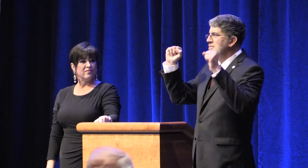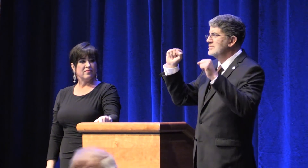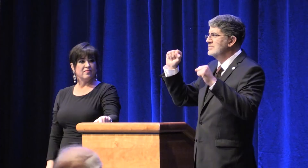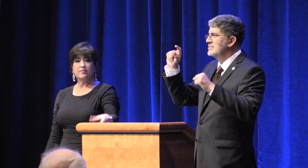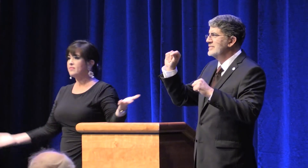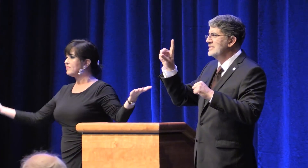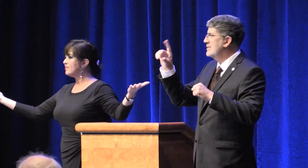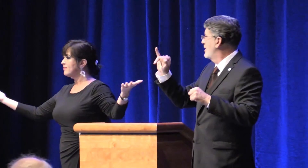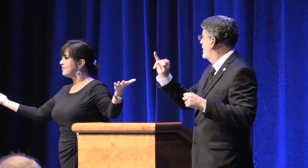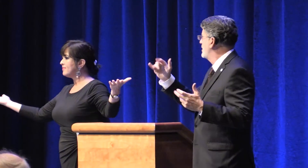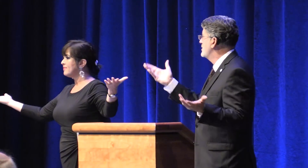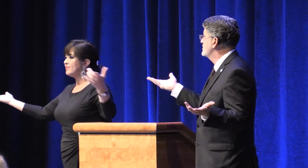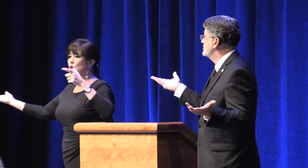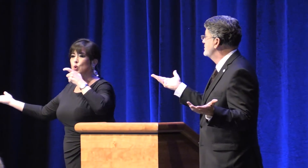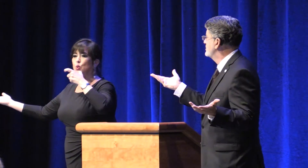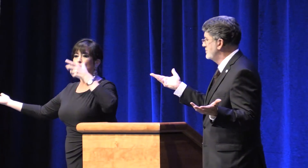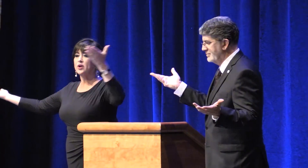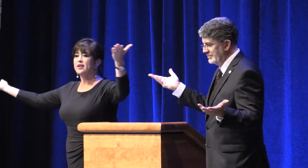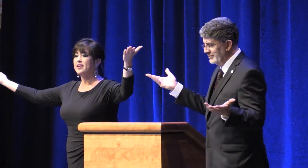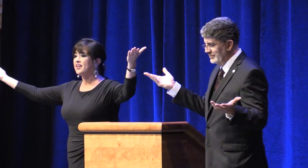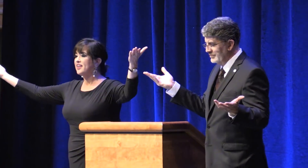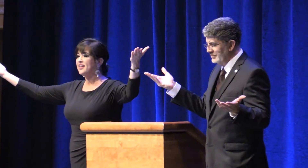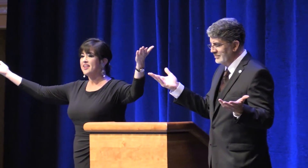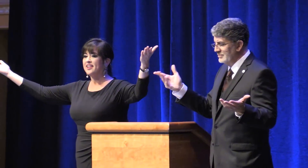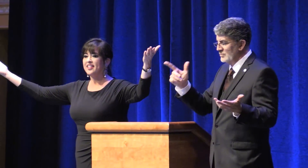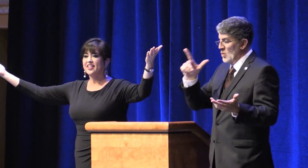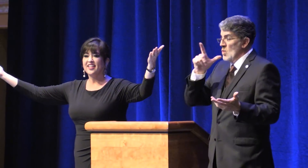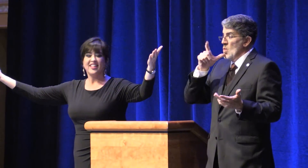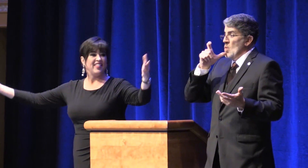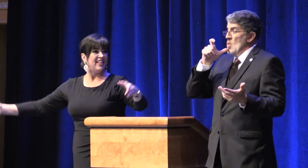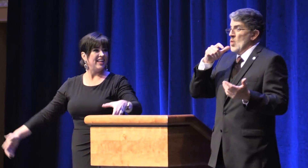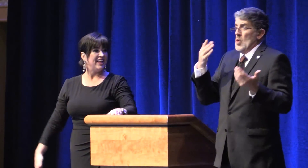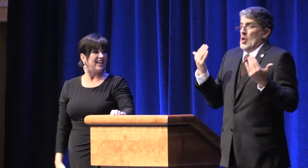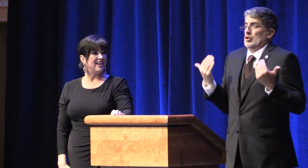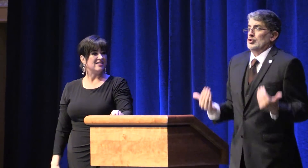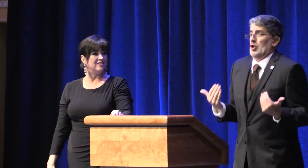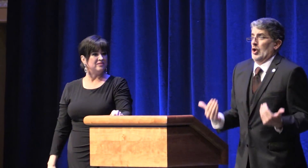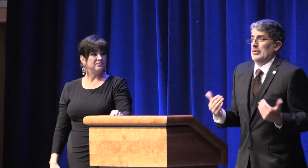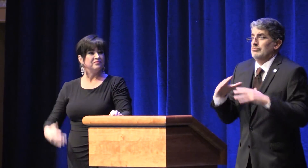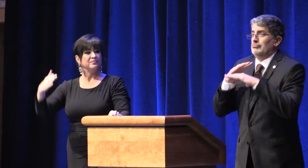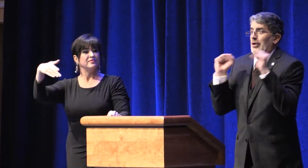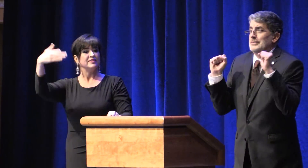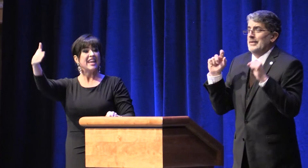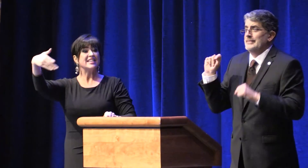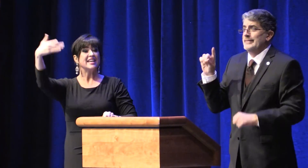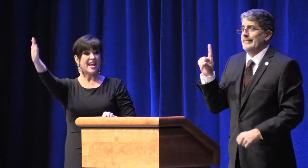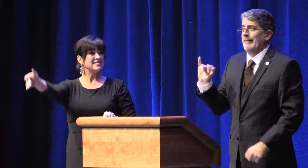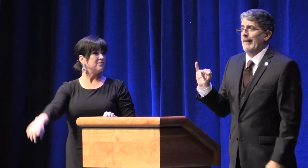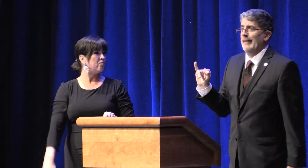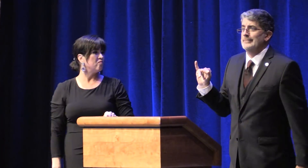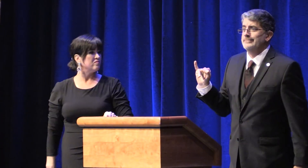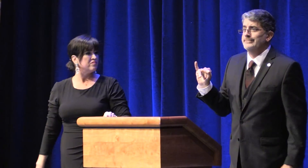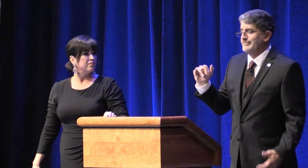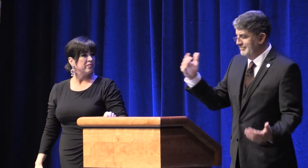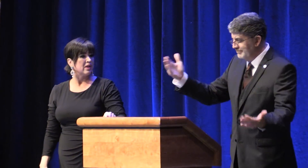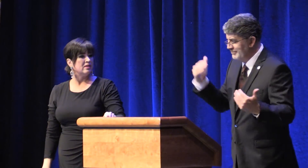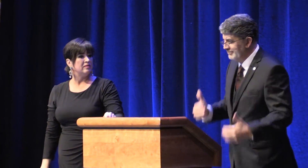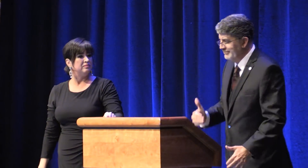Who was the first president of TDI? Does anyone know? Who is the current president